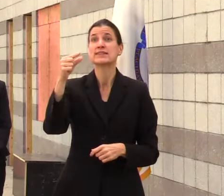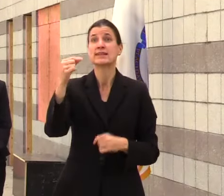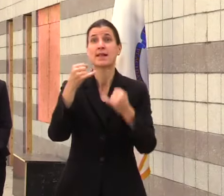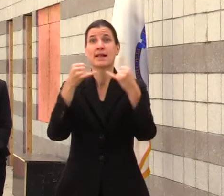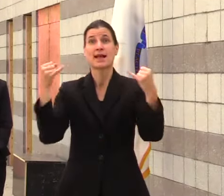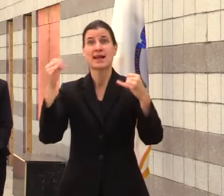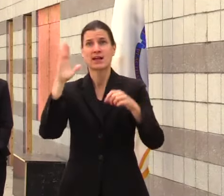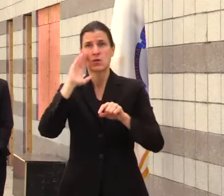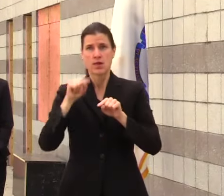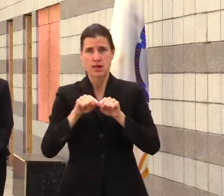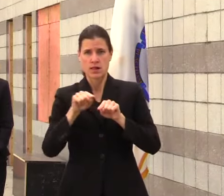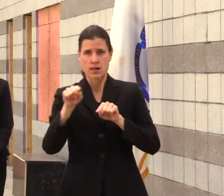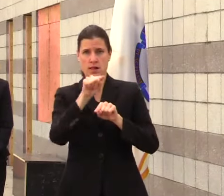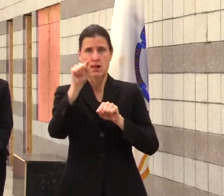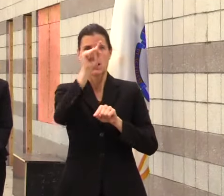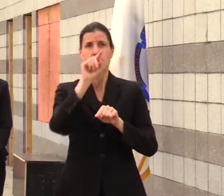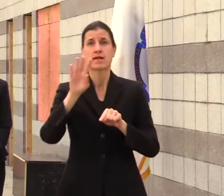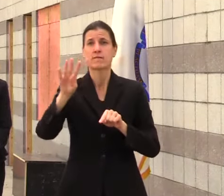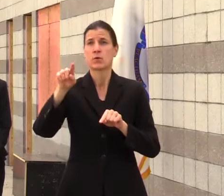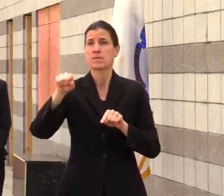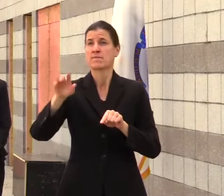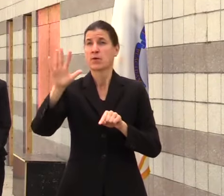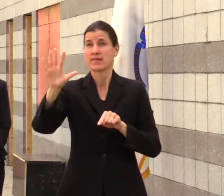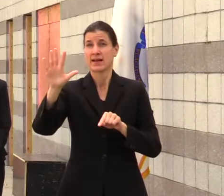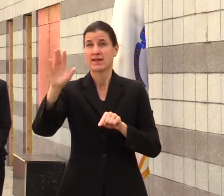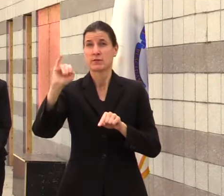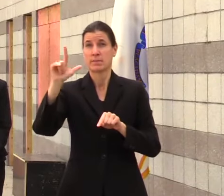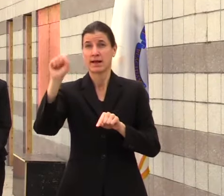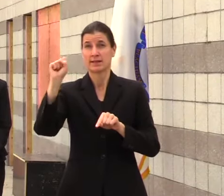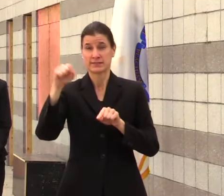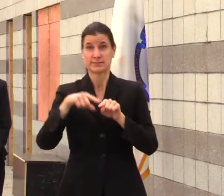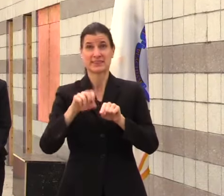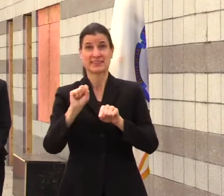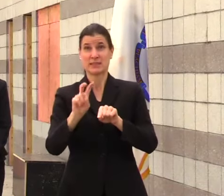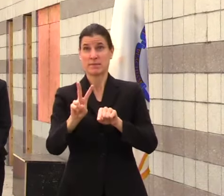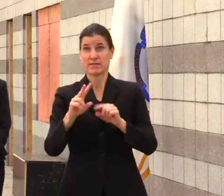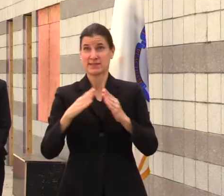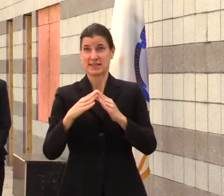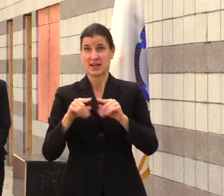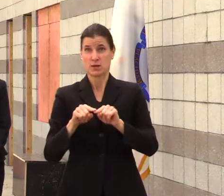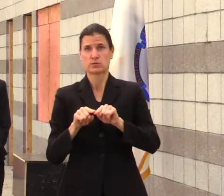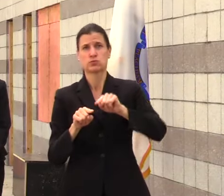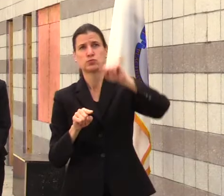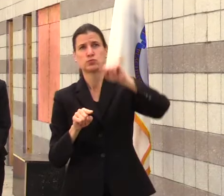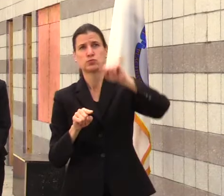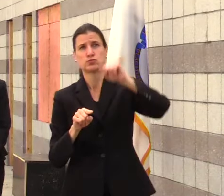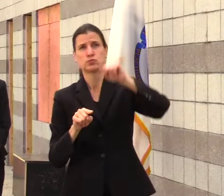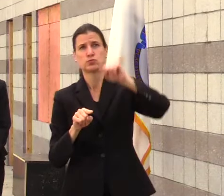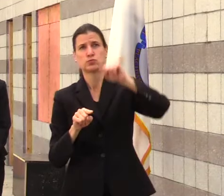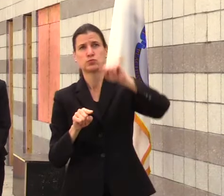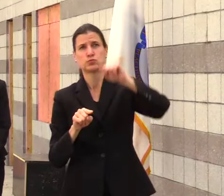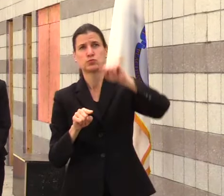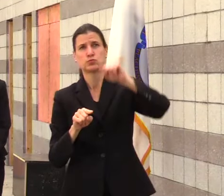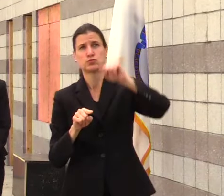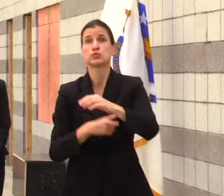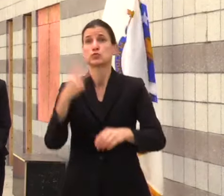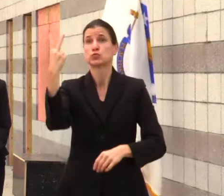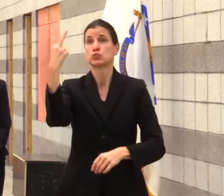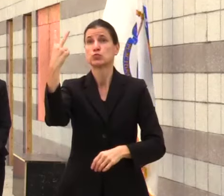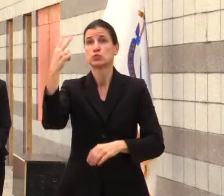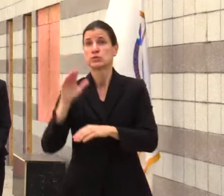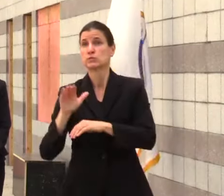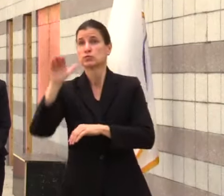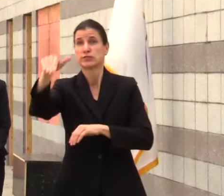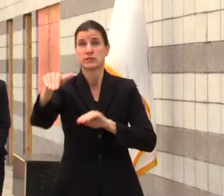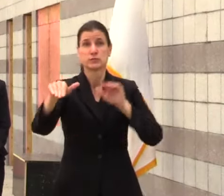Lechmere Station to Union Square in Somerville and College Ave in Medford. It's going to build 6 new stations. Done, the GLX project will